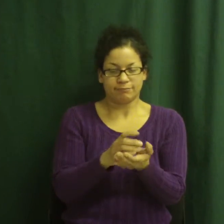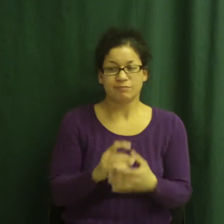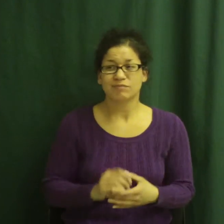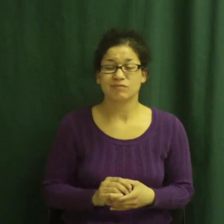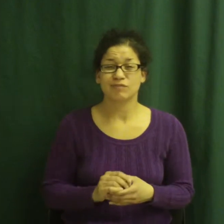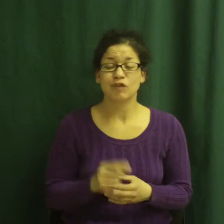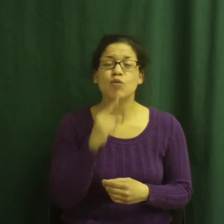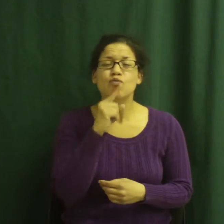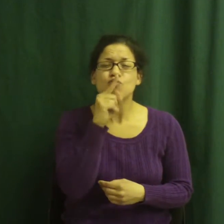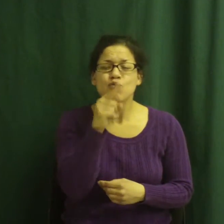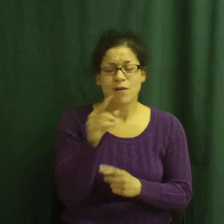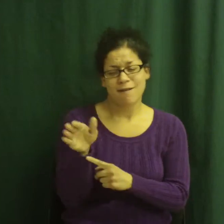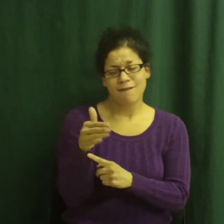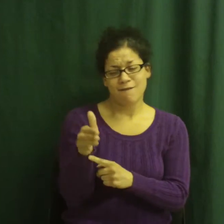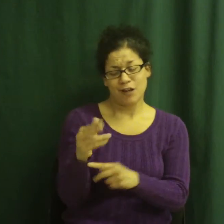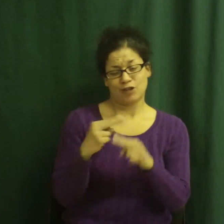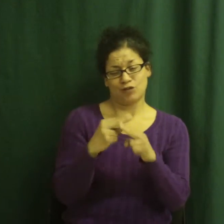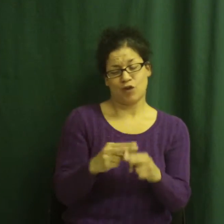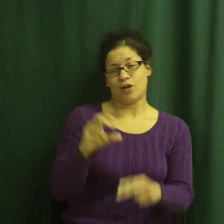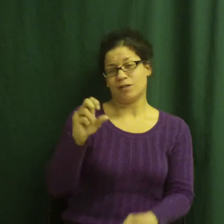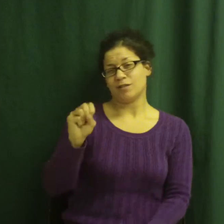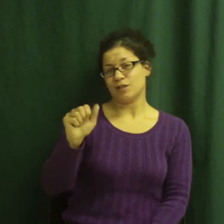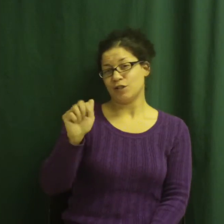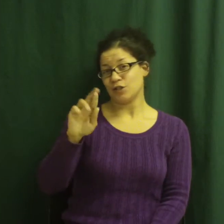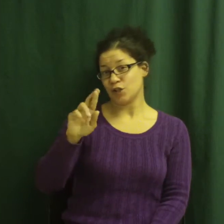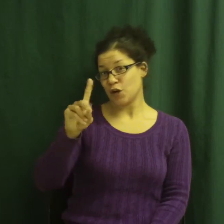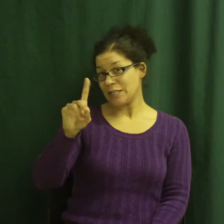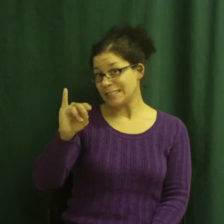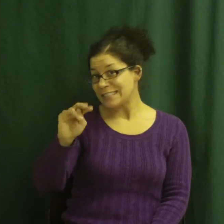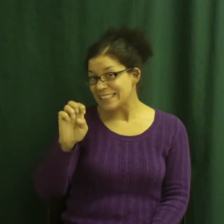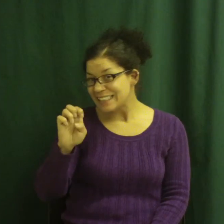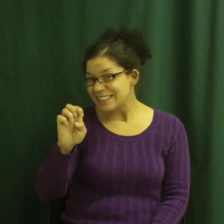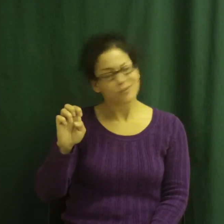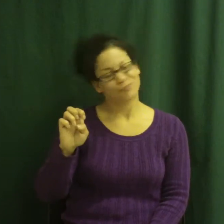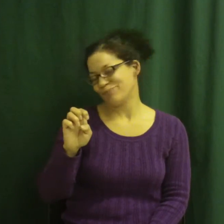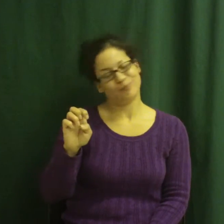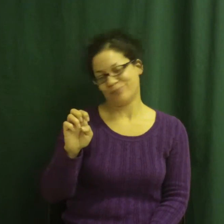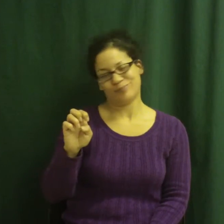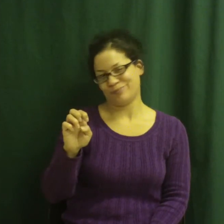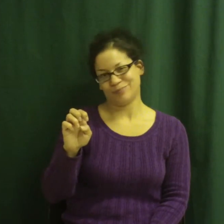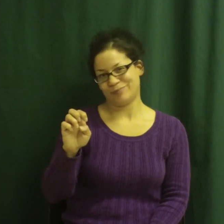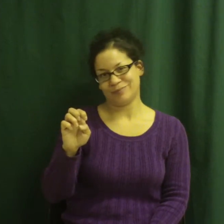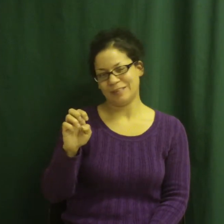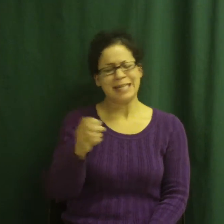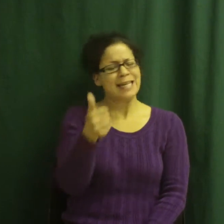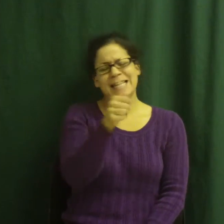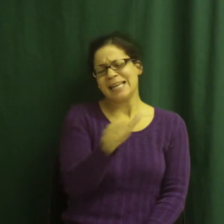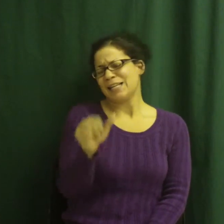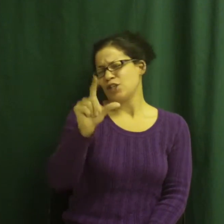the 20 different species might end up as a canned sardine.